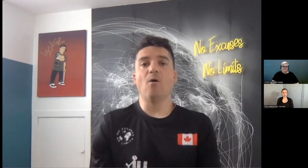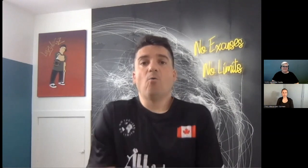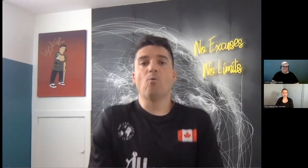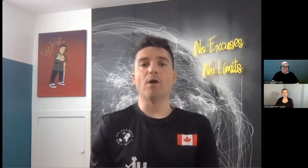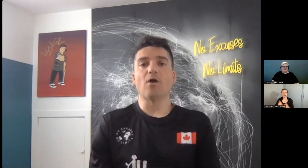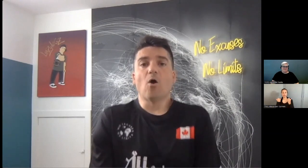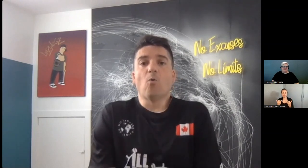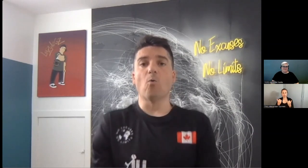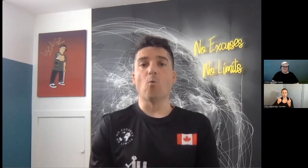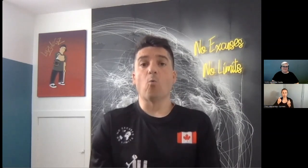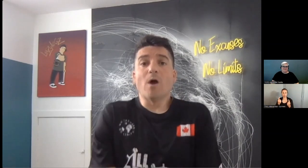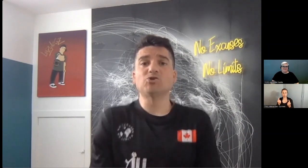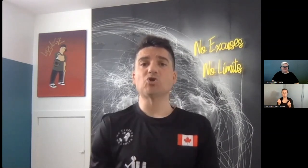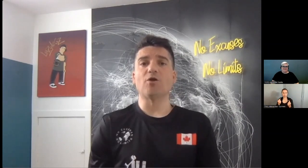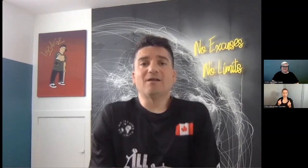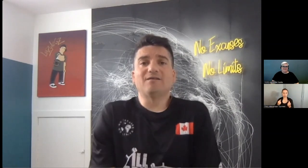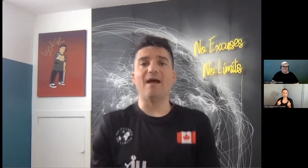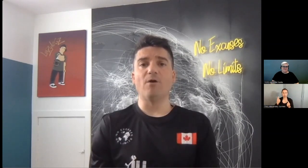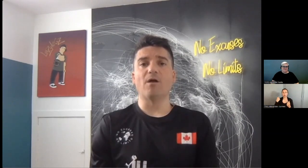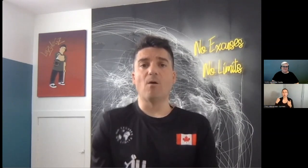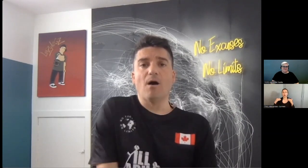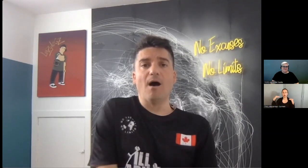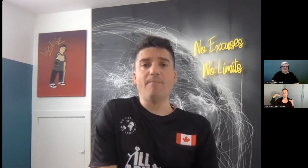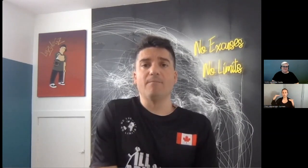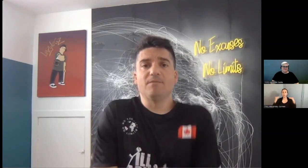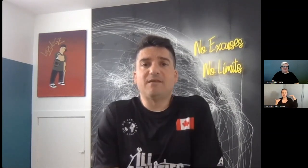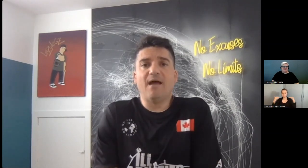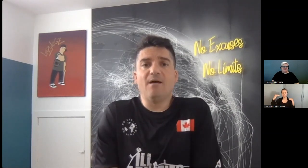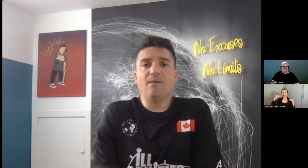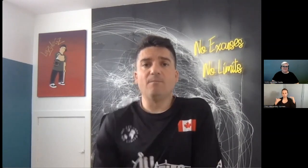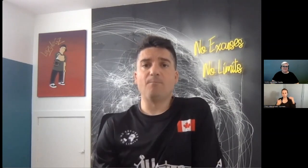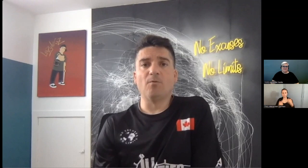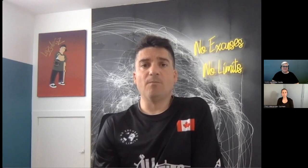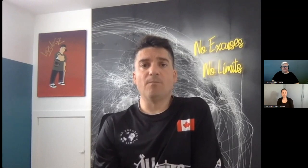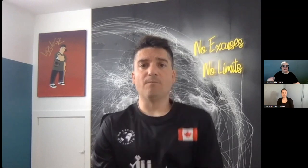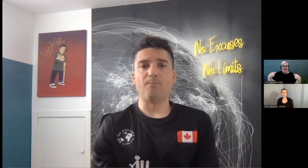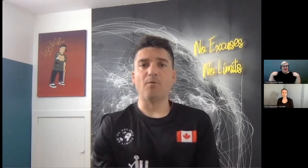And now we're gonna go one shoulder at a time. We go up, down,